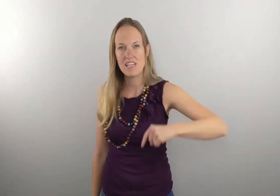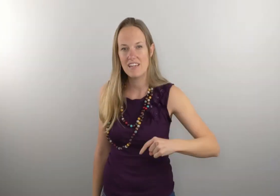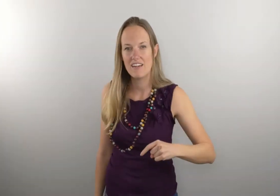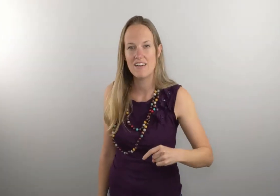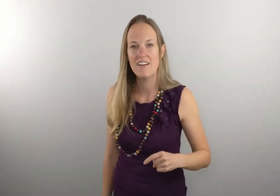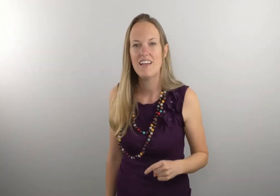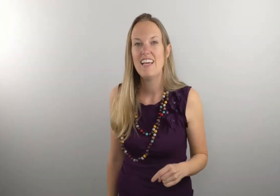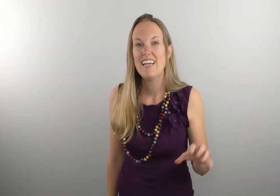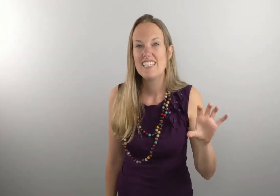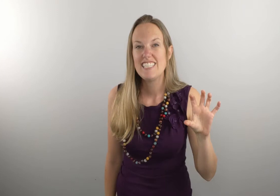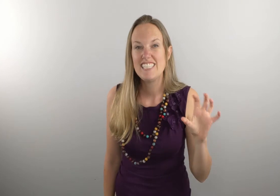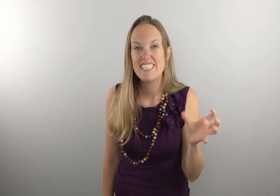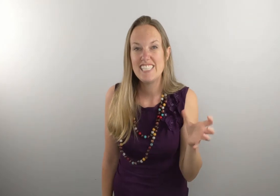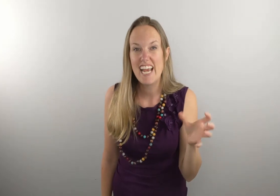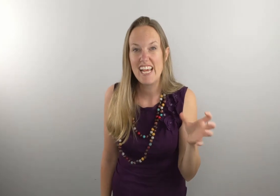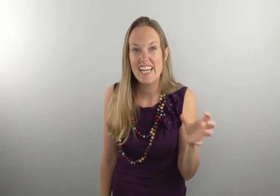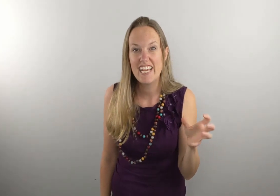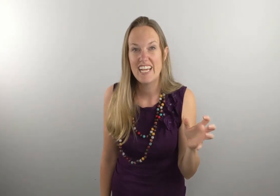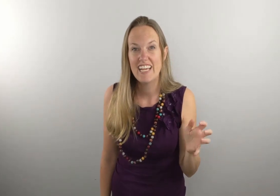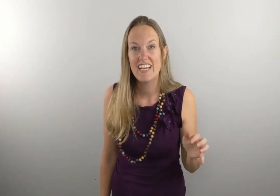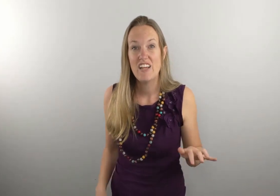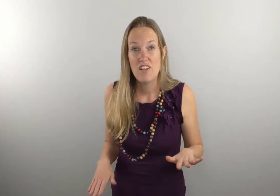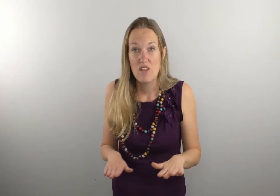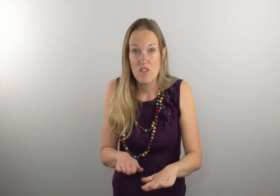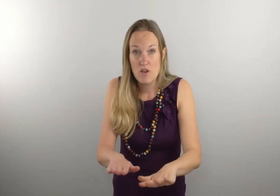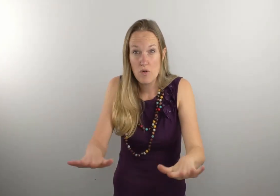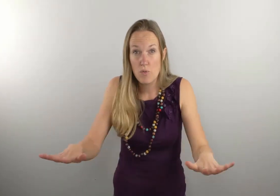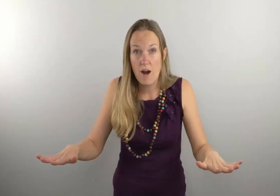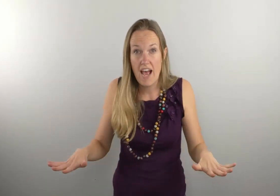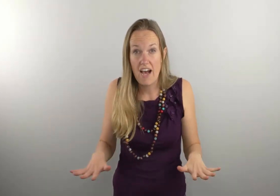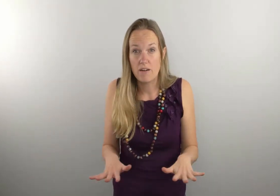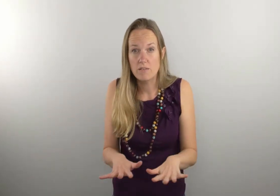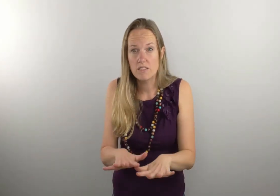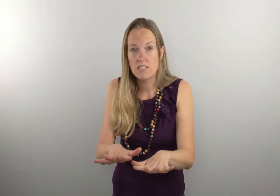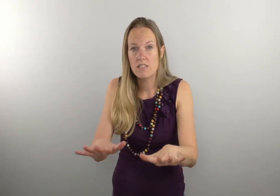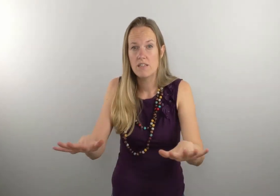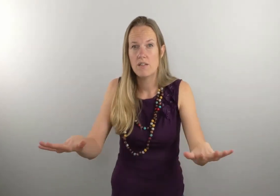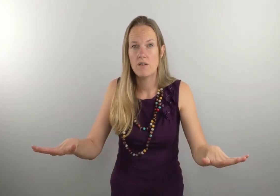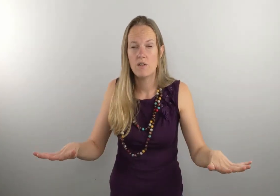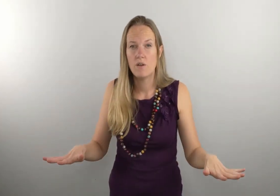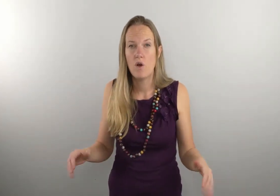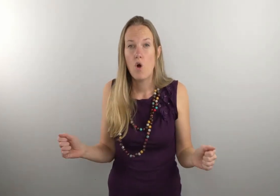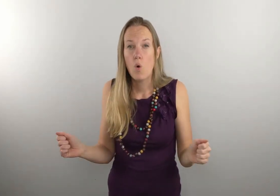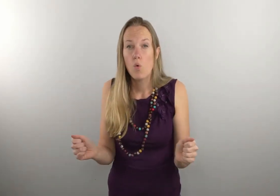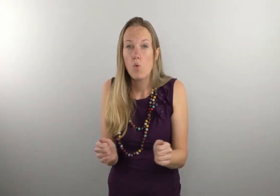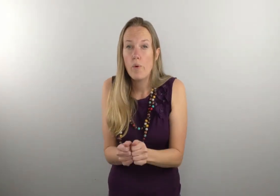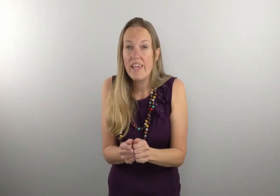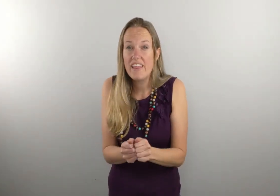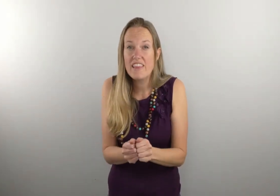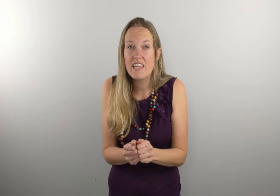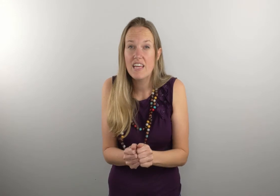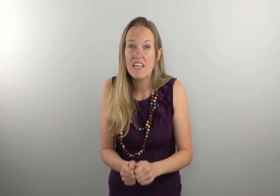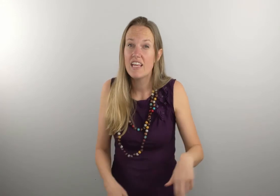here. Shake the ground. with